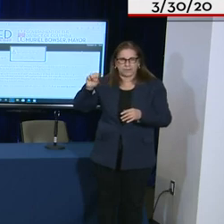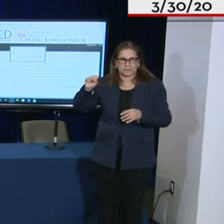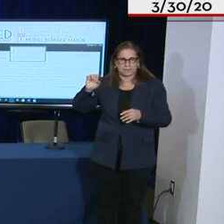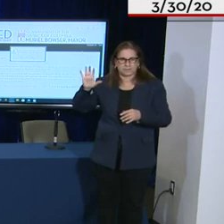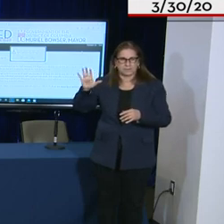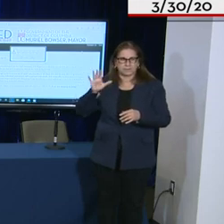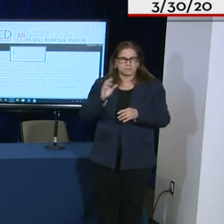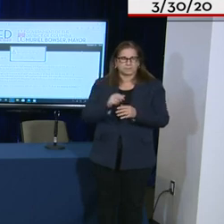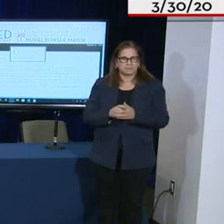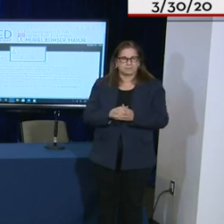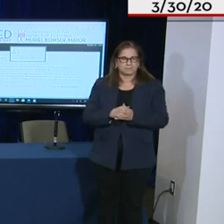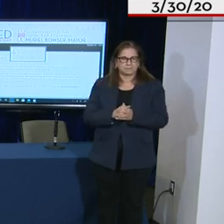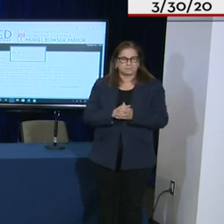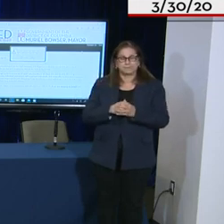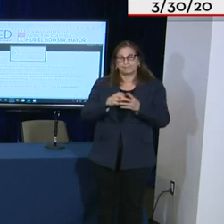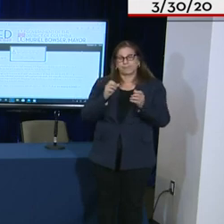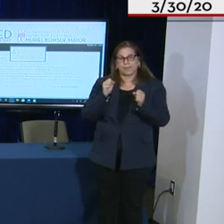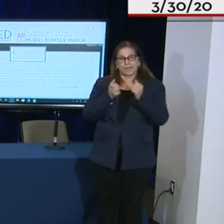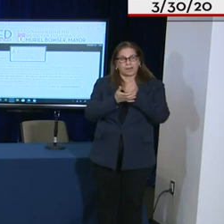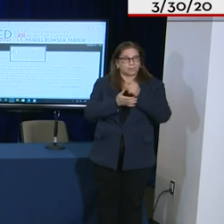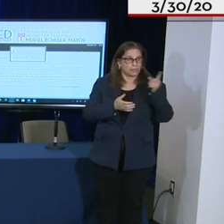taxes that have been taken out for